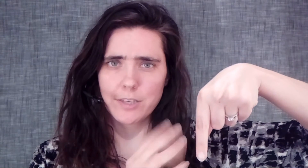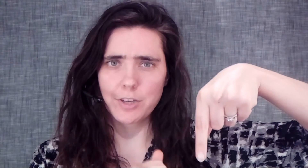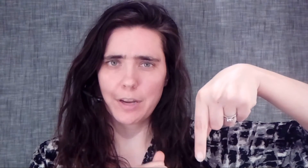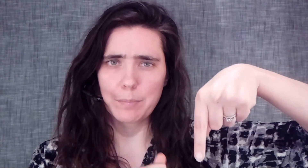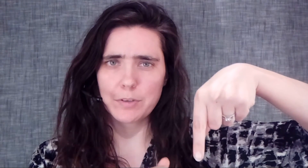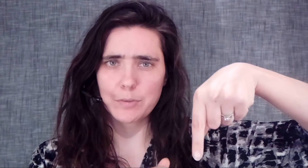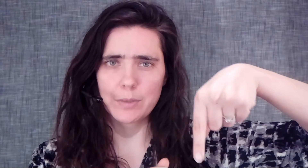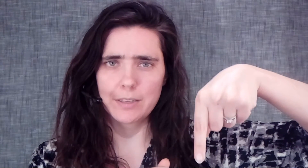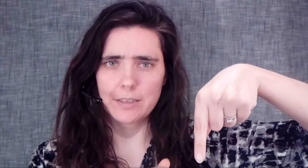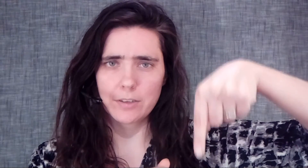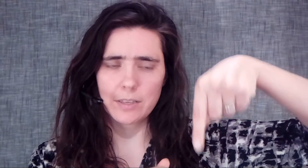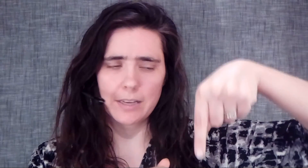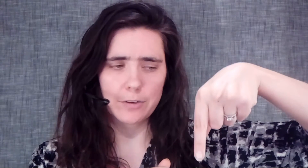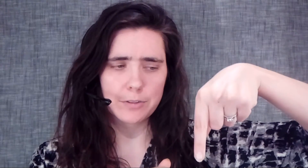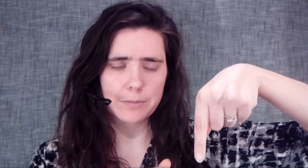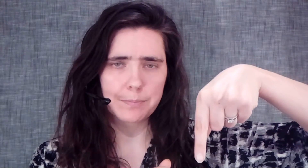differentiate between your letters.